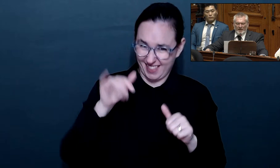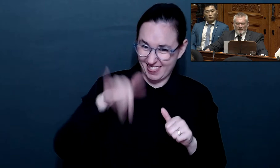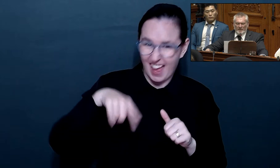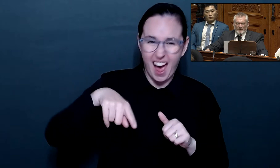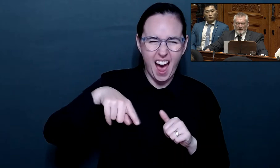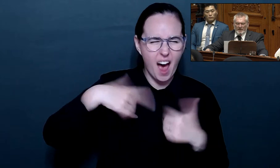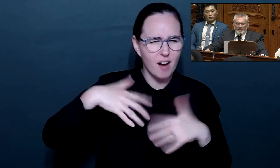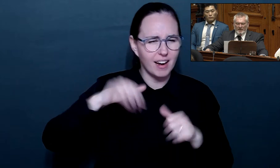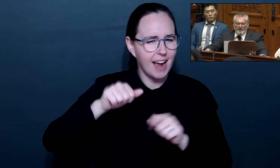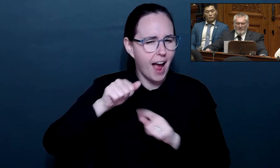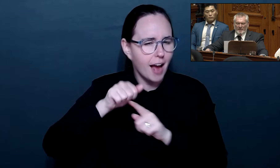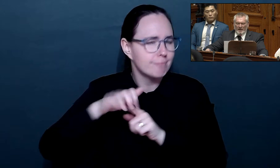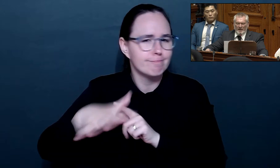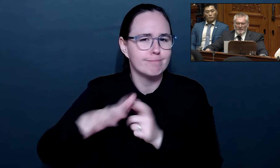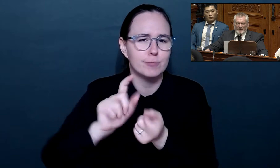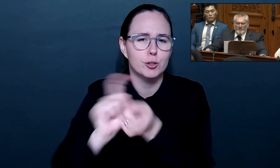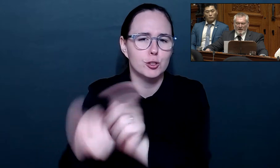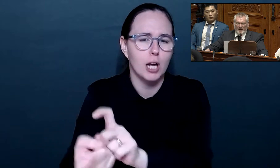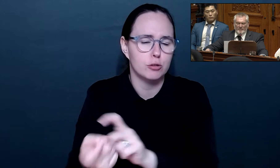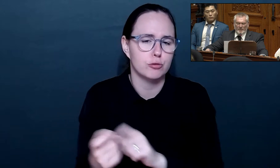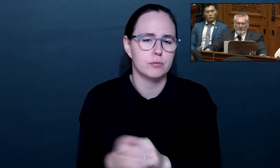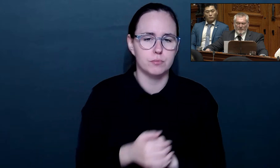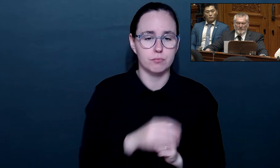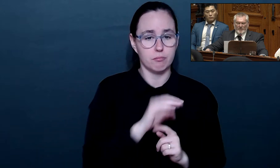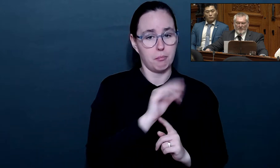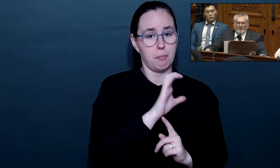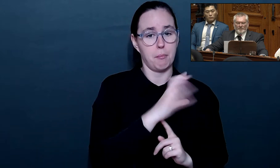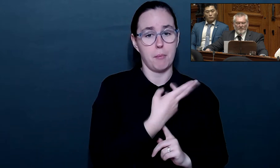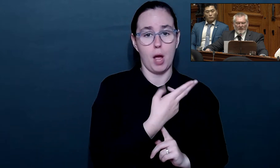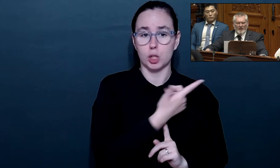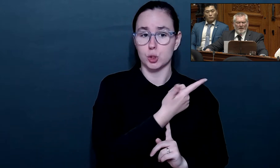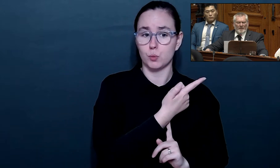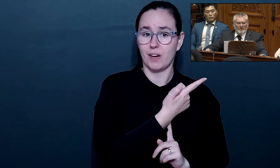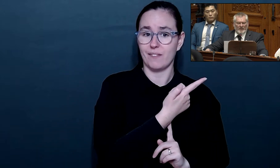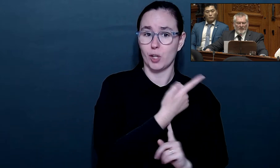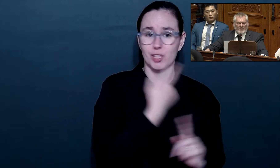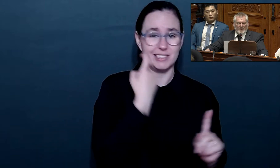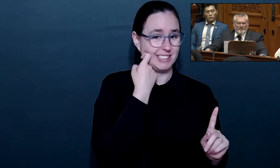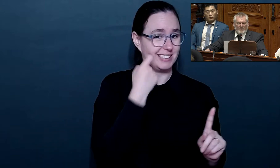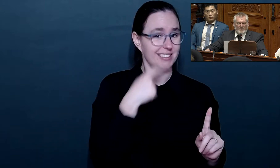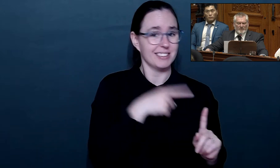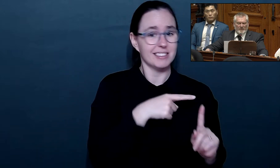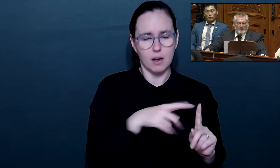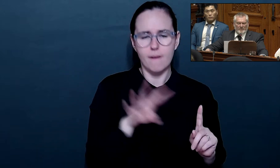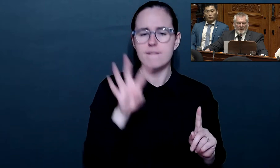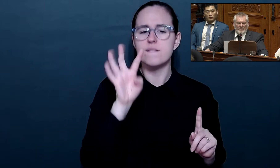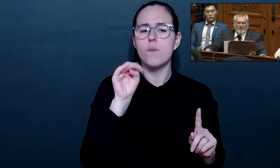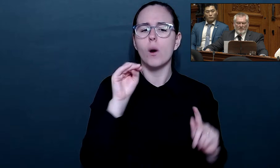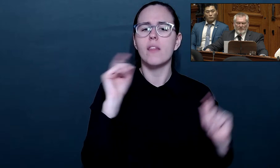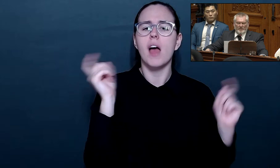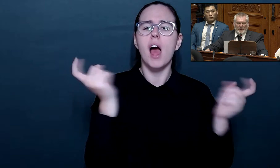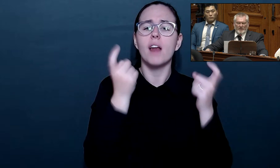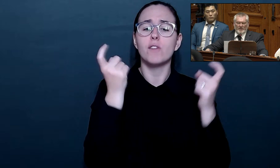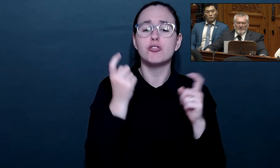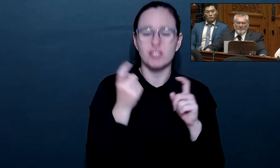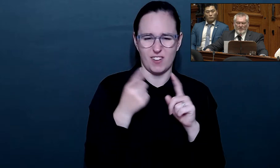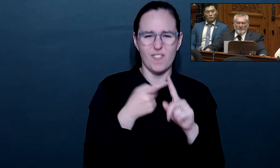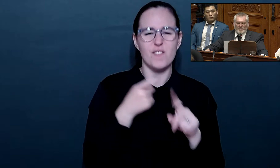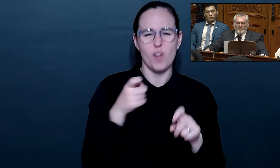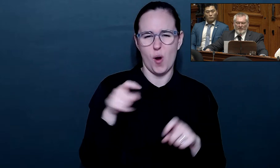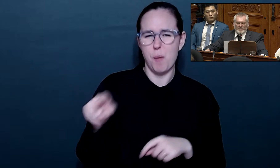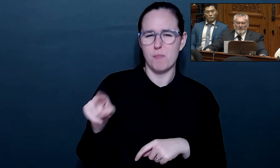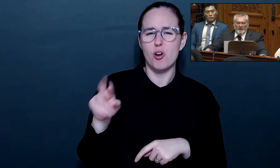40th anniversary of Rick Hansen's Man in Motion tour. Clearly, his efforts to raise global awareness